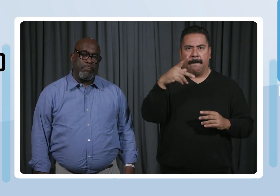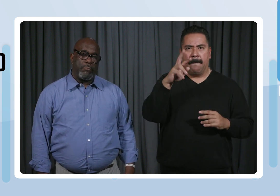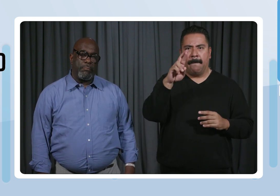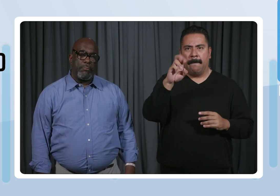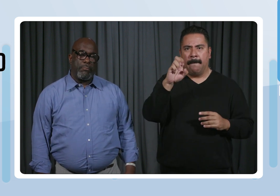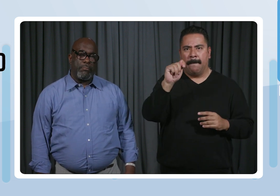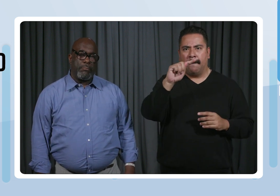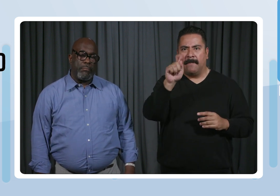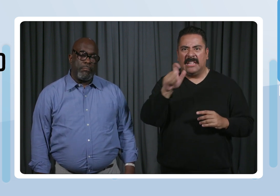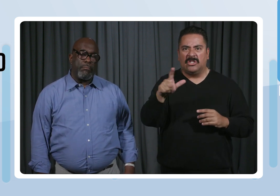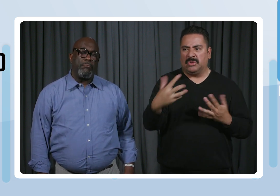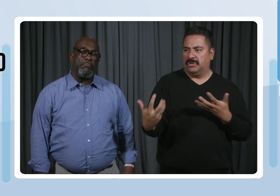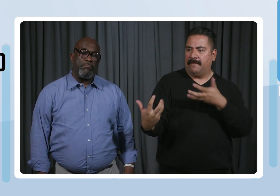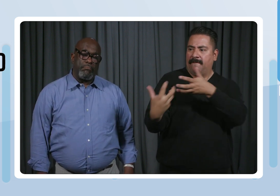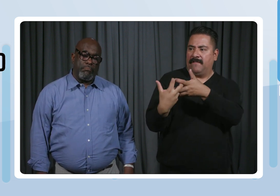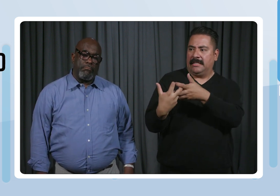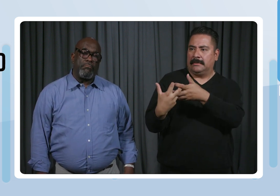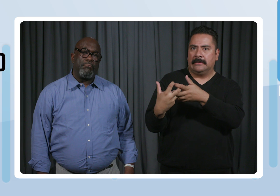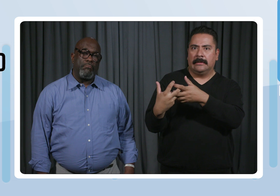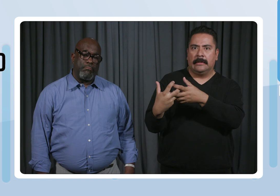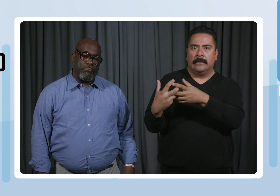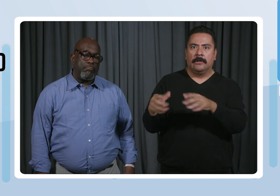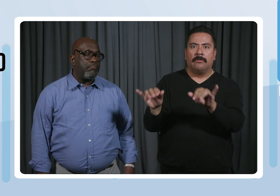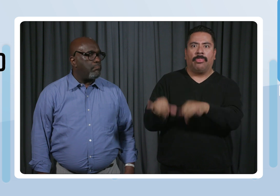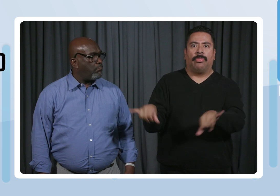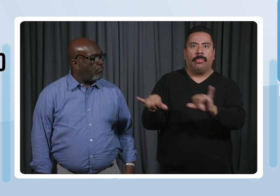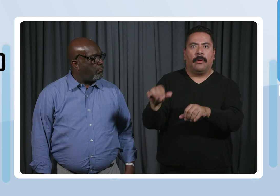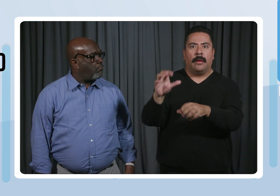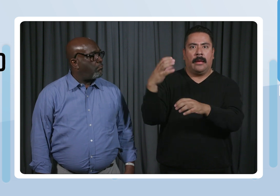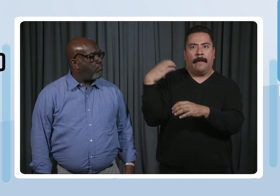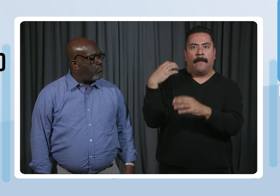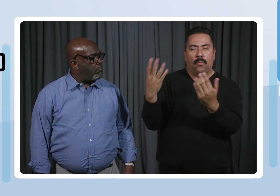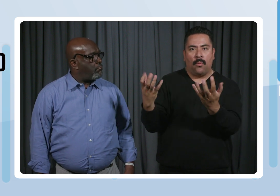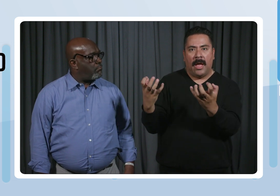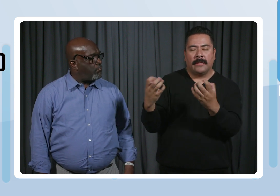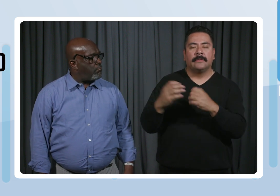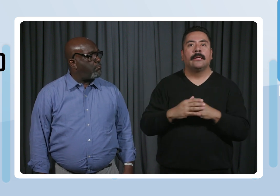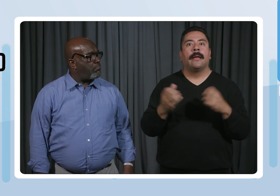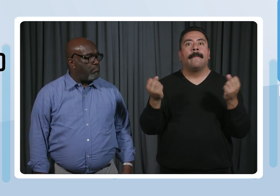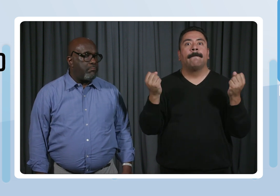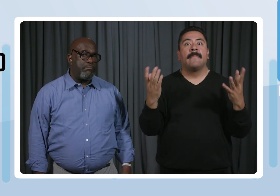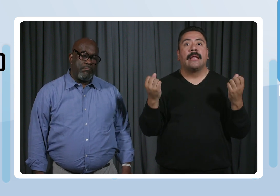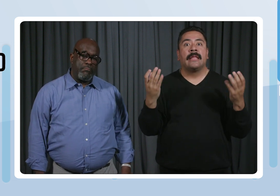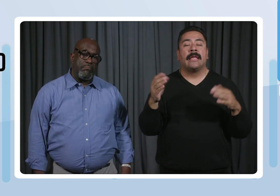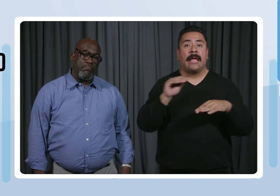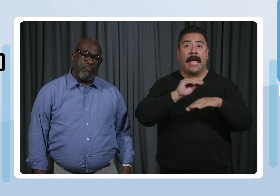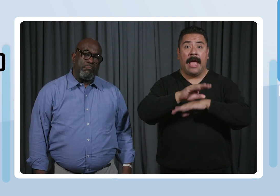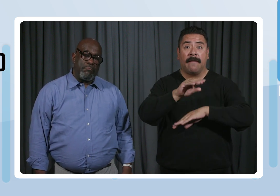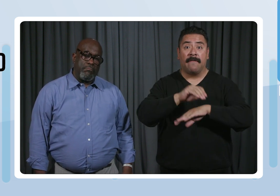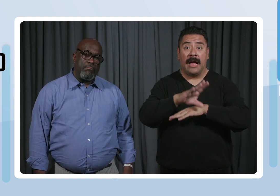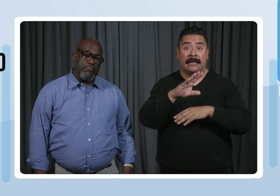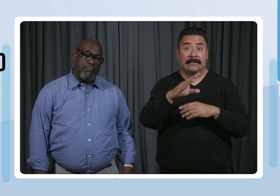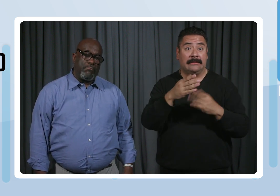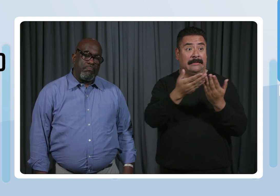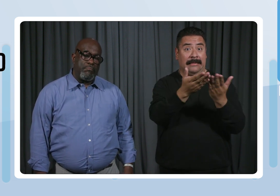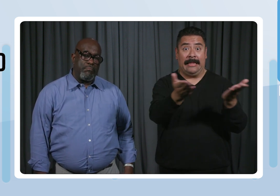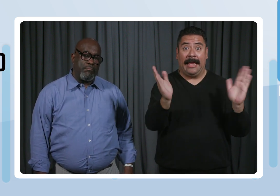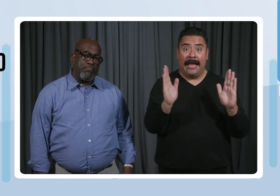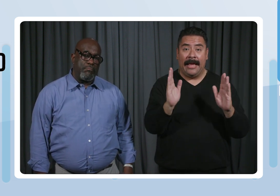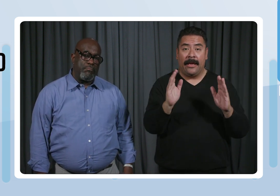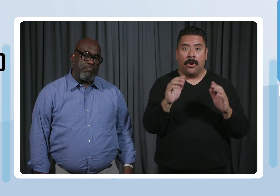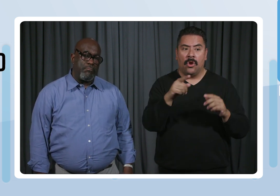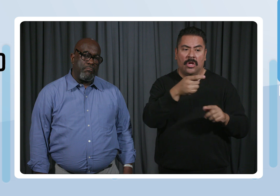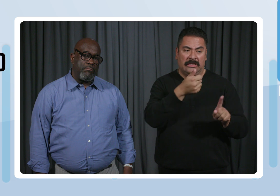yourself fit into the molds that employers want. you know, so much of the advice that's out there is you